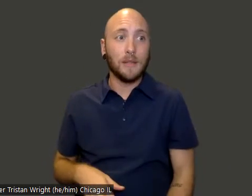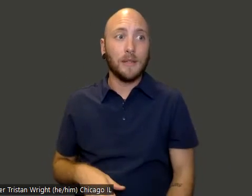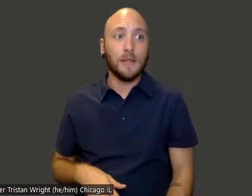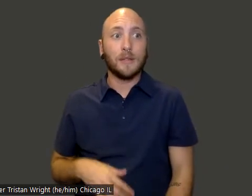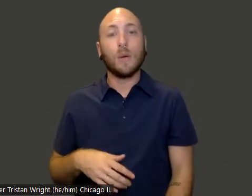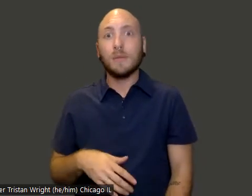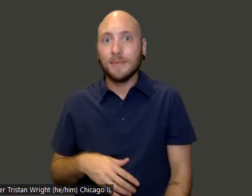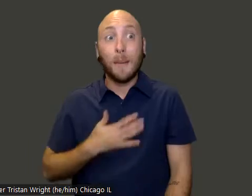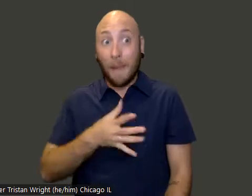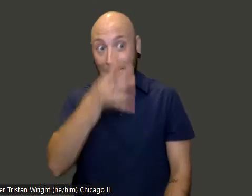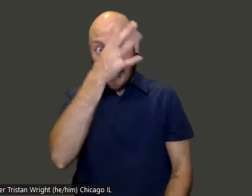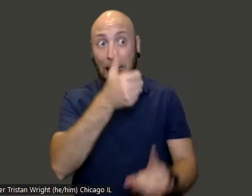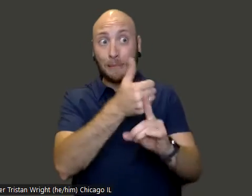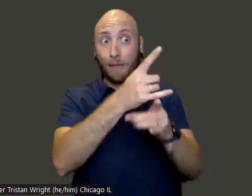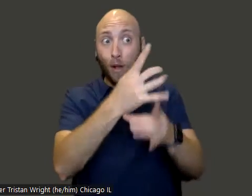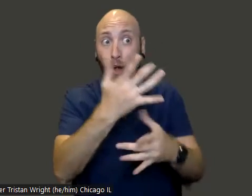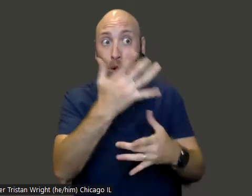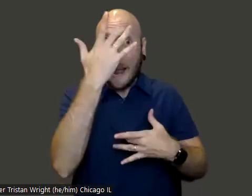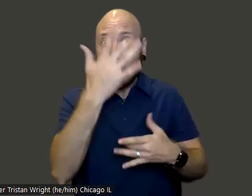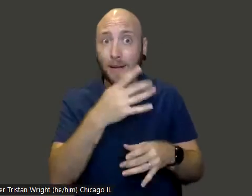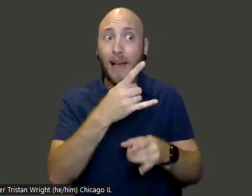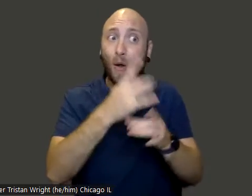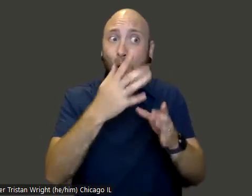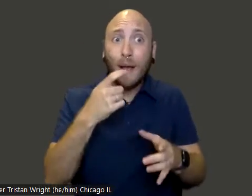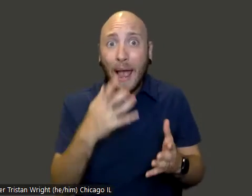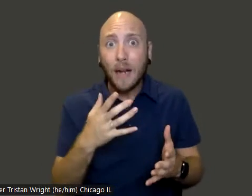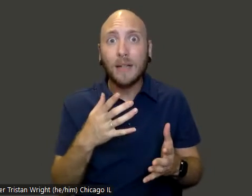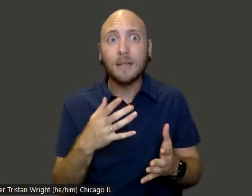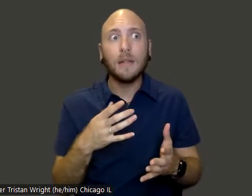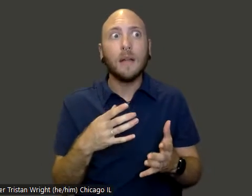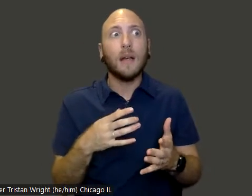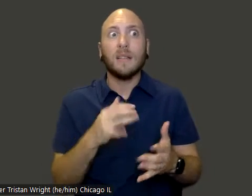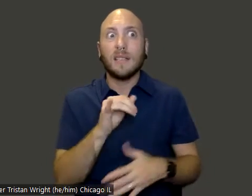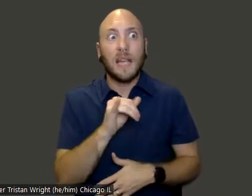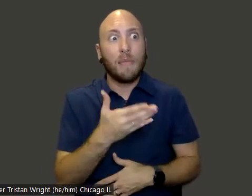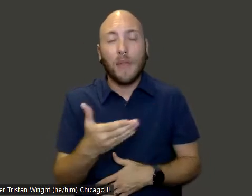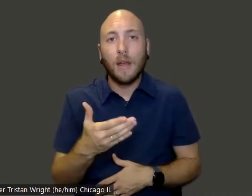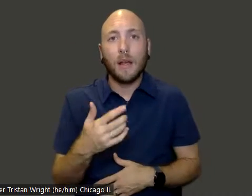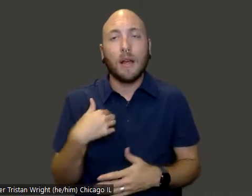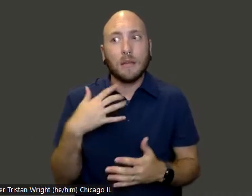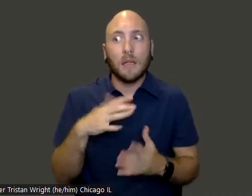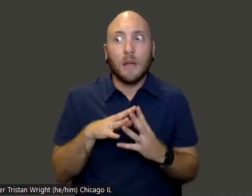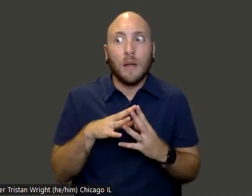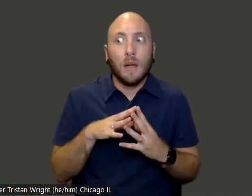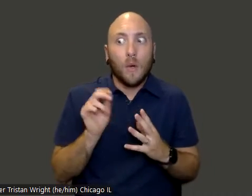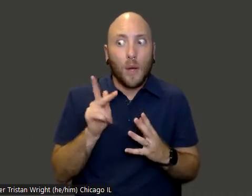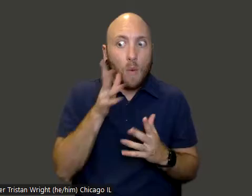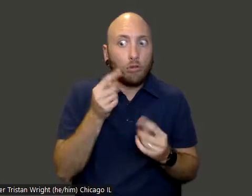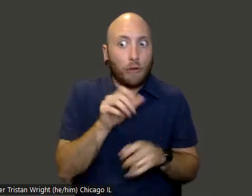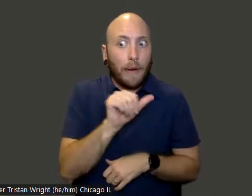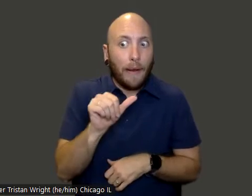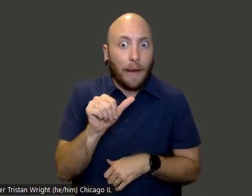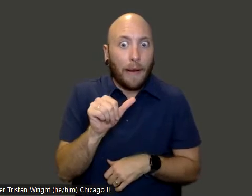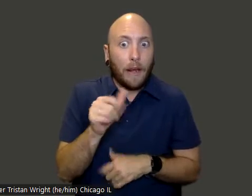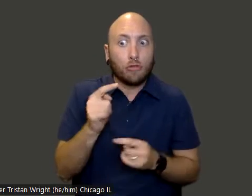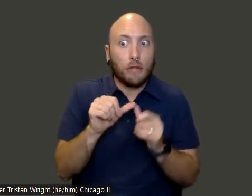to be or be like, found myself with my tail between my legs, going to meetings of Alcoholics Anonymous, trying to fix my marriage, still trying to